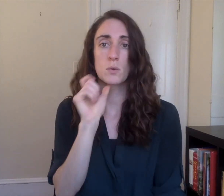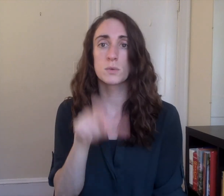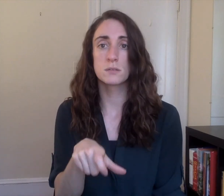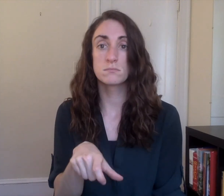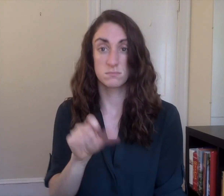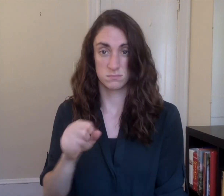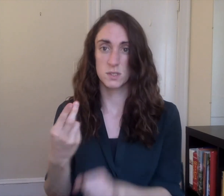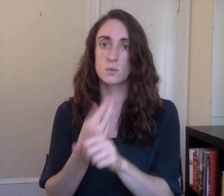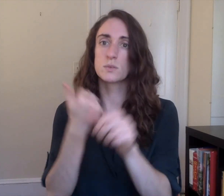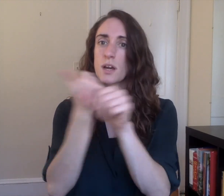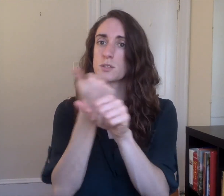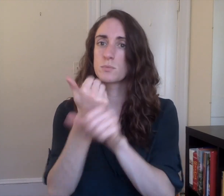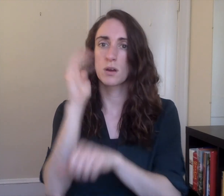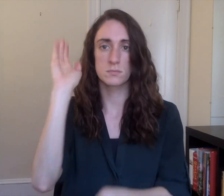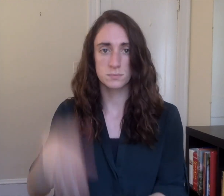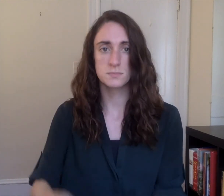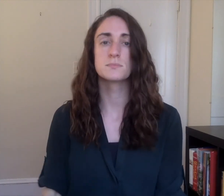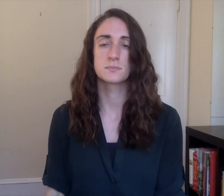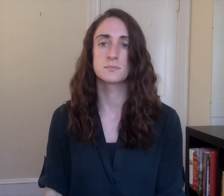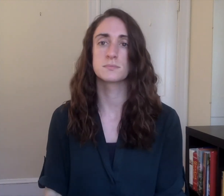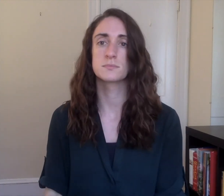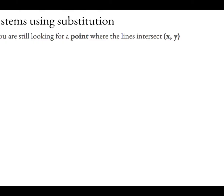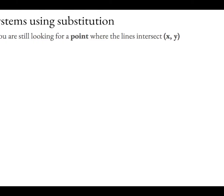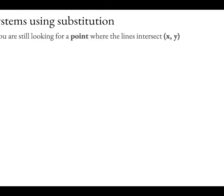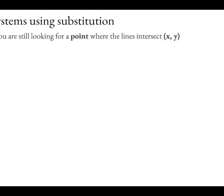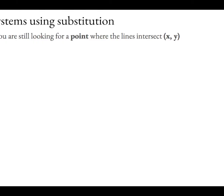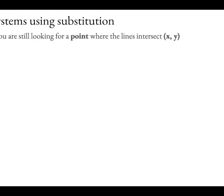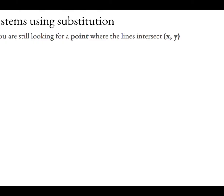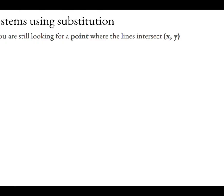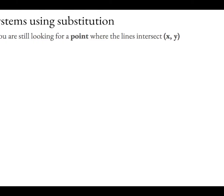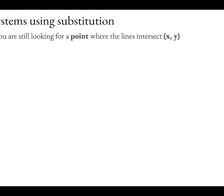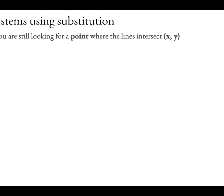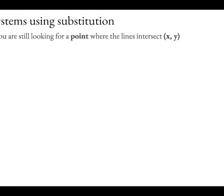We don't need the graphs, we can just use algebra.